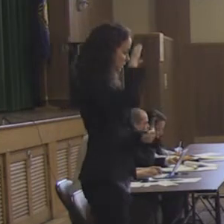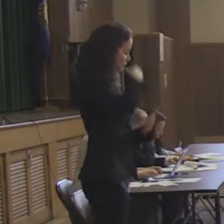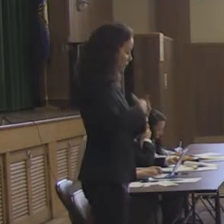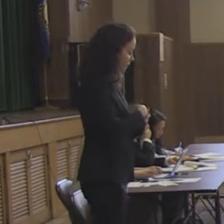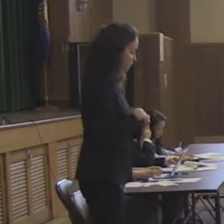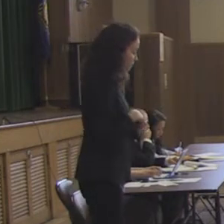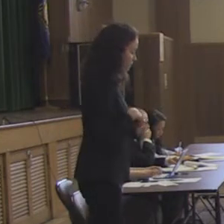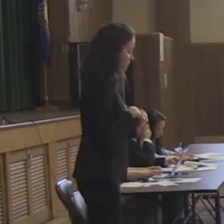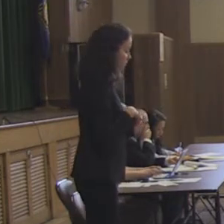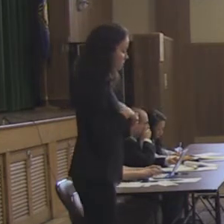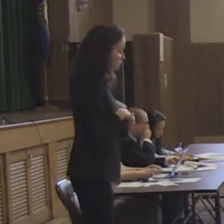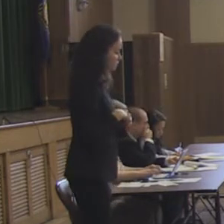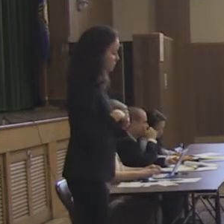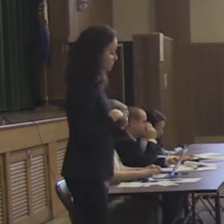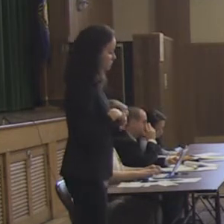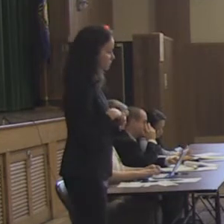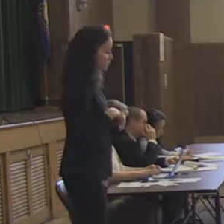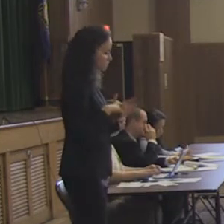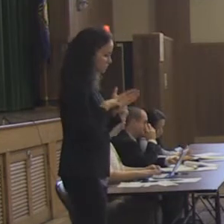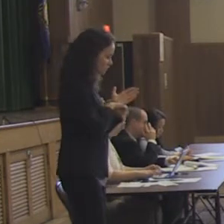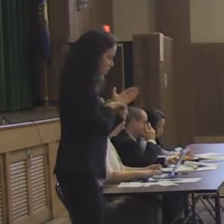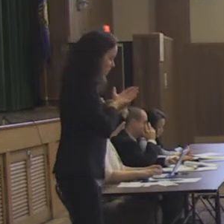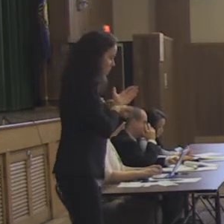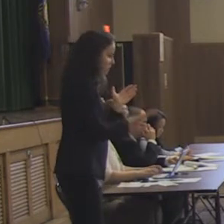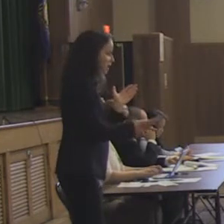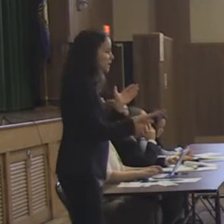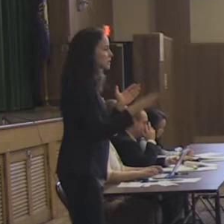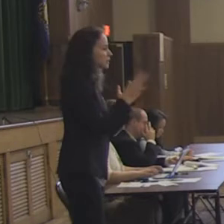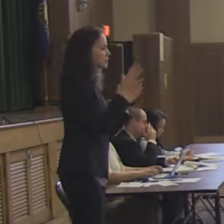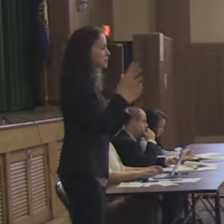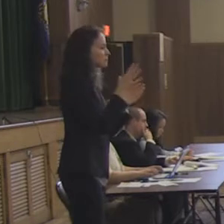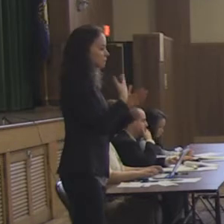We found out his whole birth family has issues too.